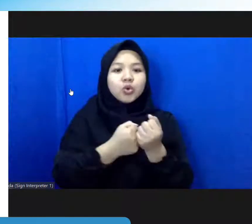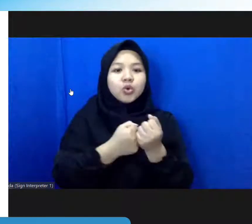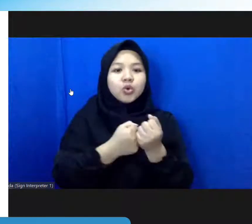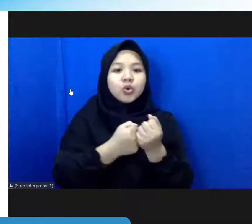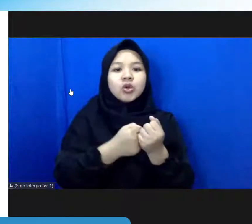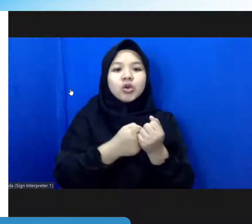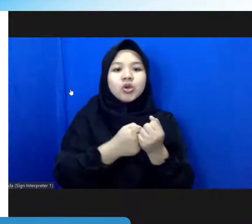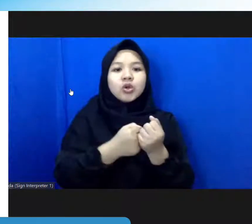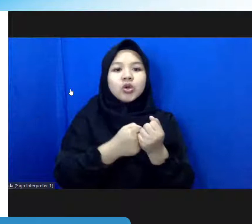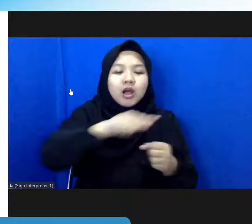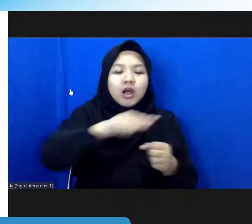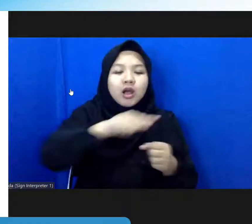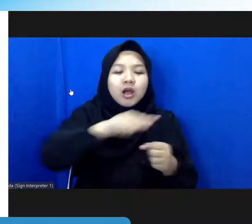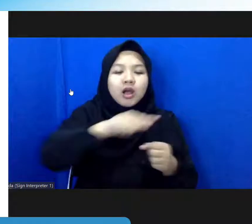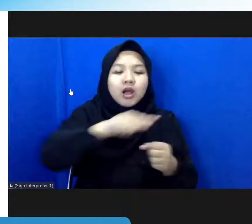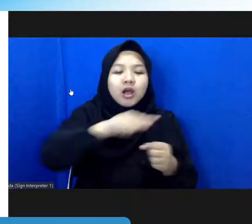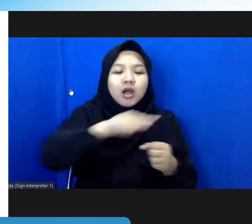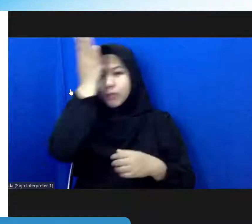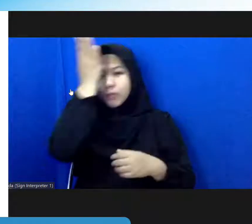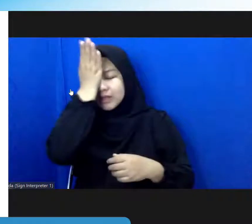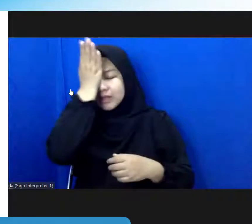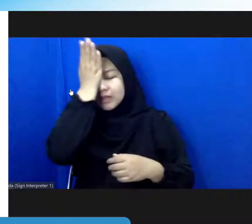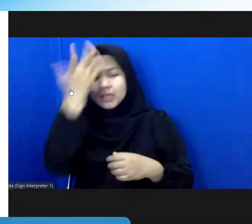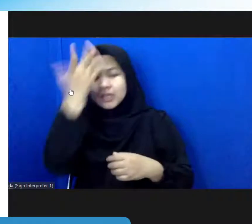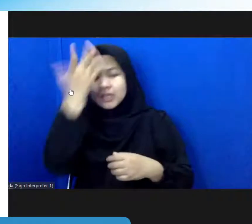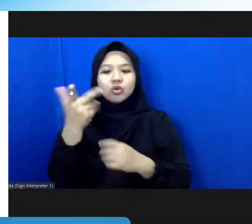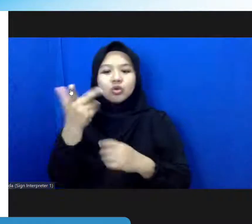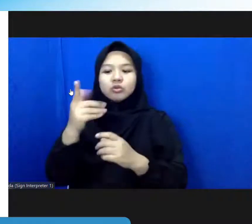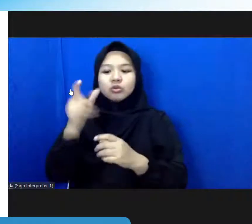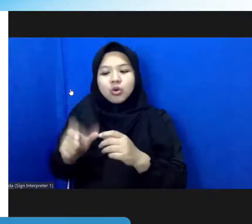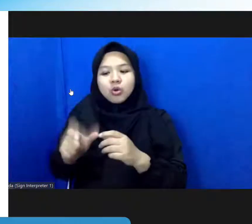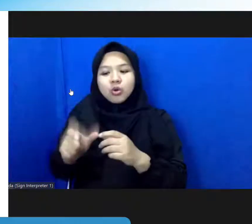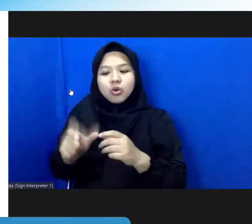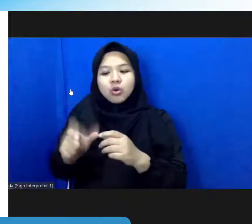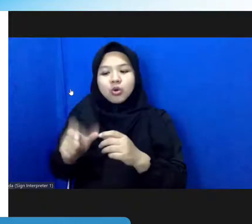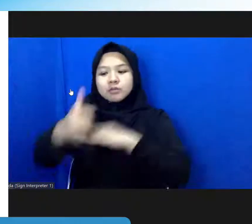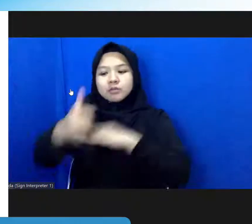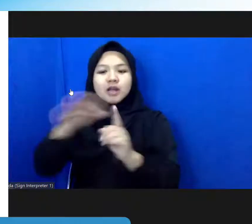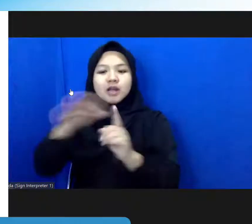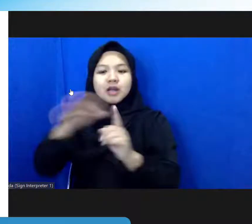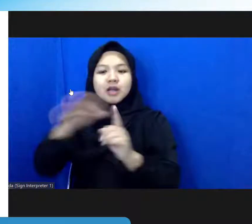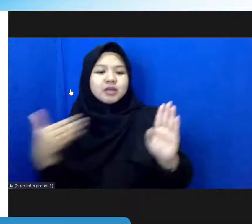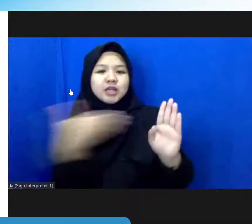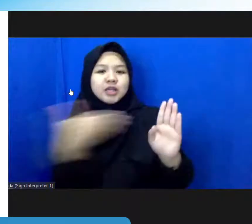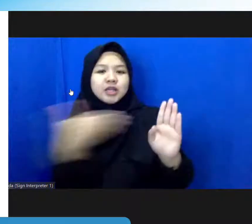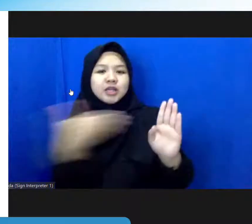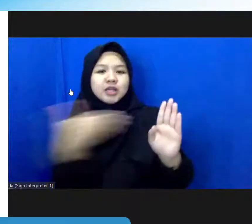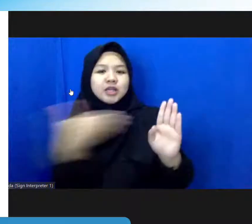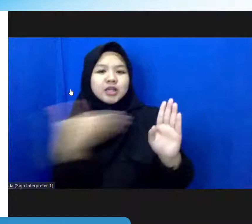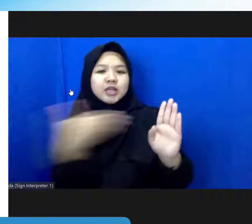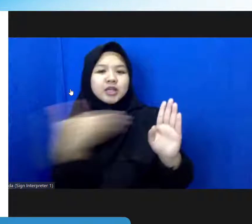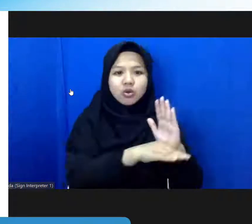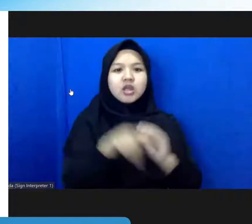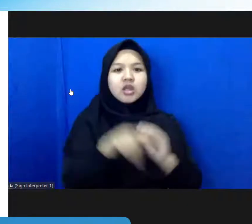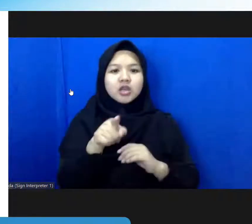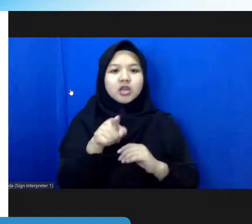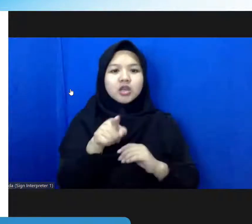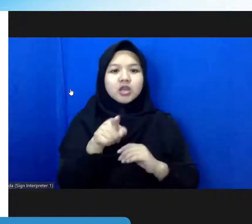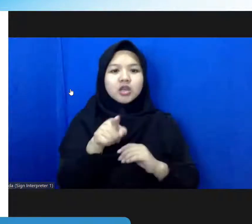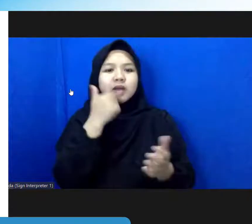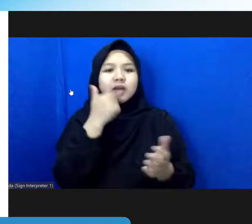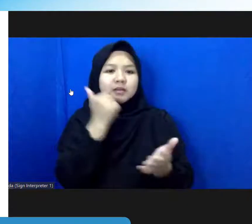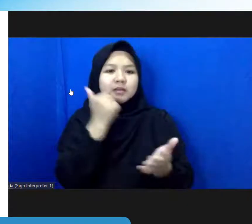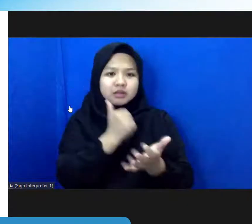leaders and community leaders to follow the guidance. So something like that. So that is, I think, the importance. And of